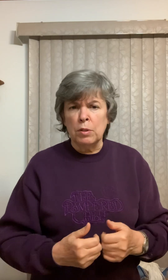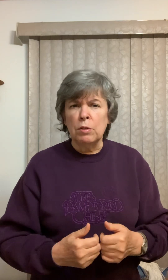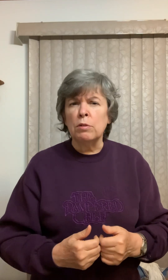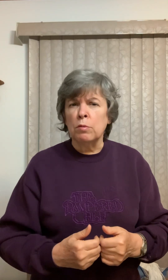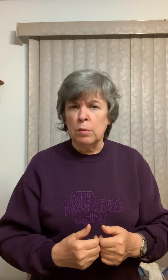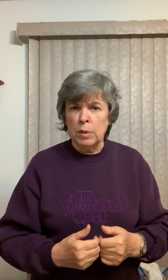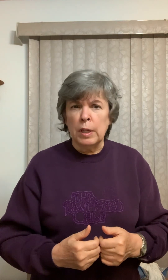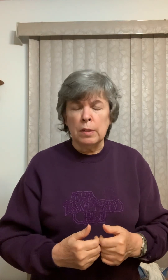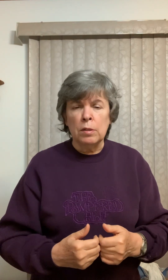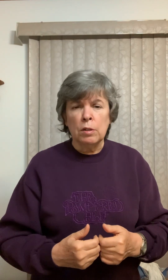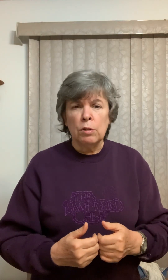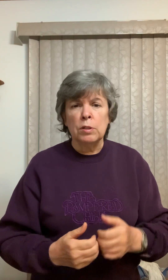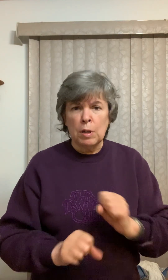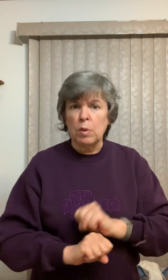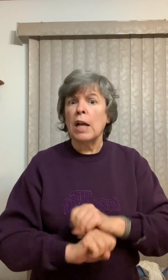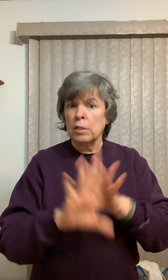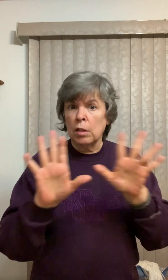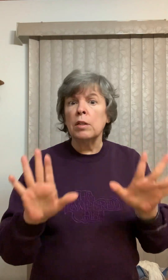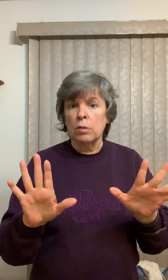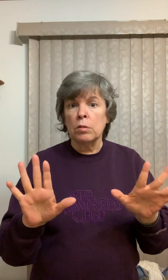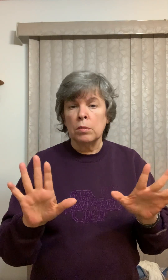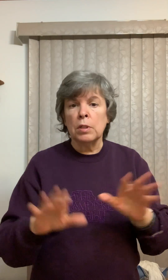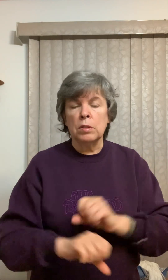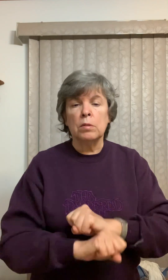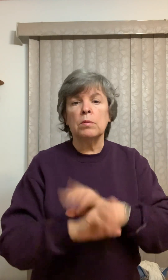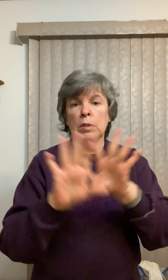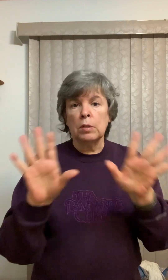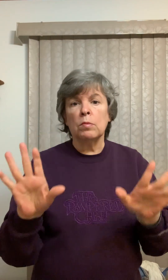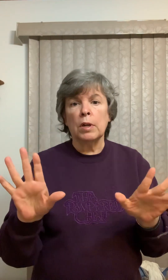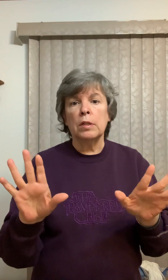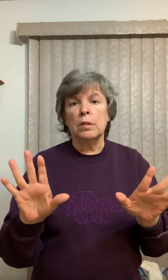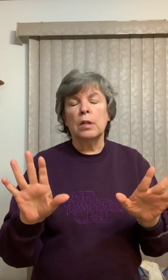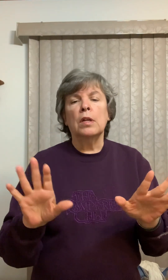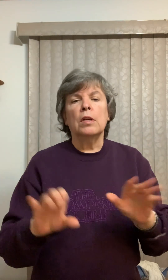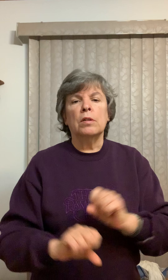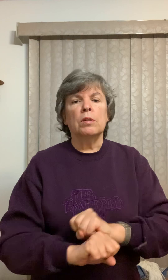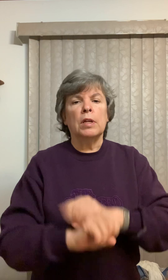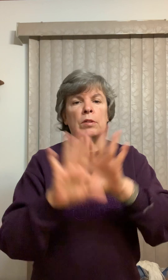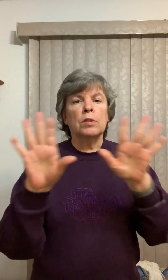you and they, you can say, well, that's clear. That's right. Okay, so